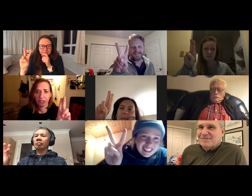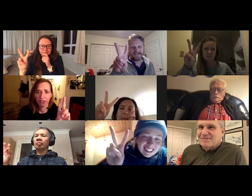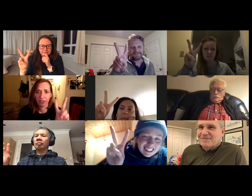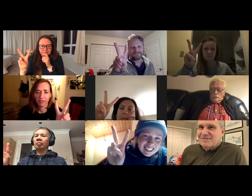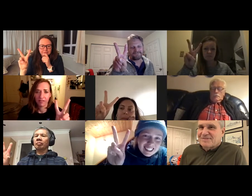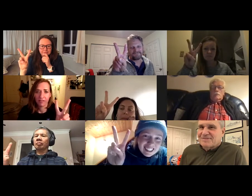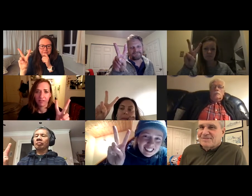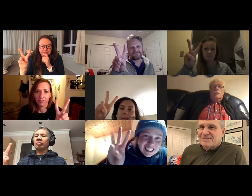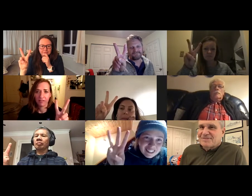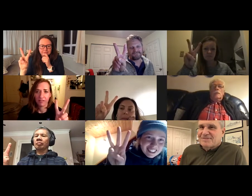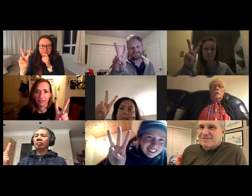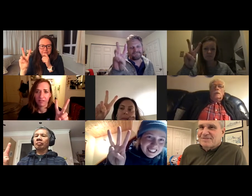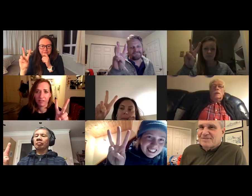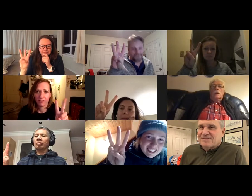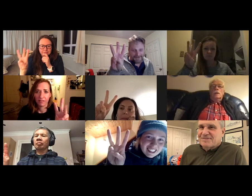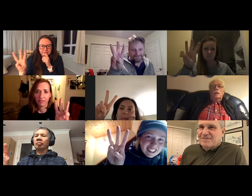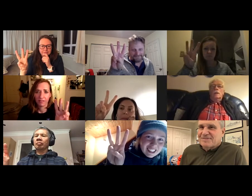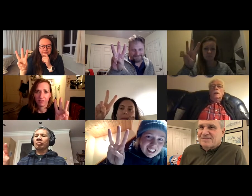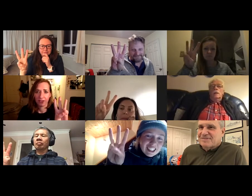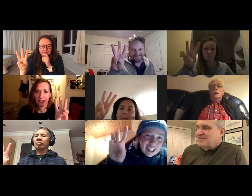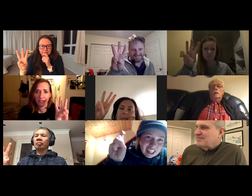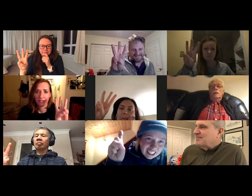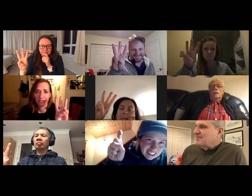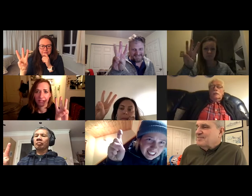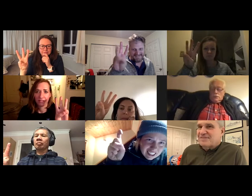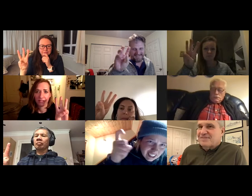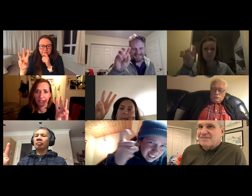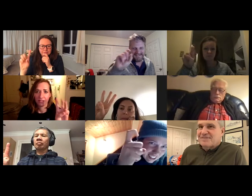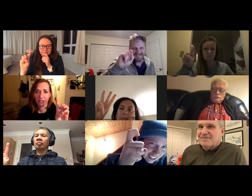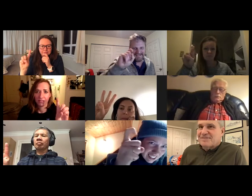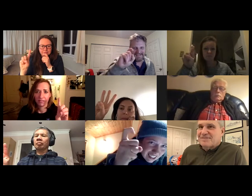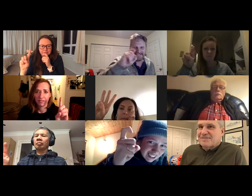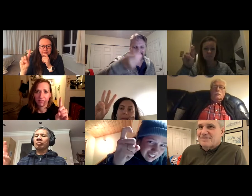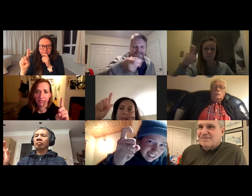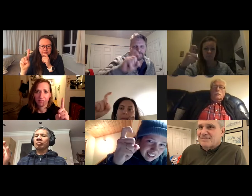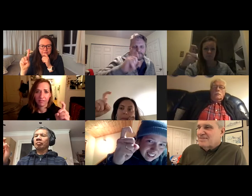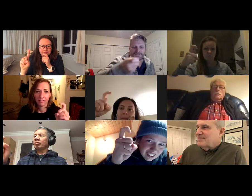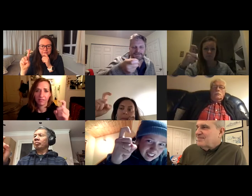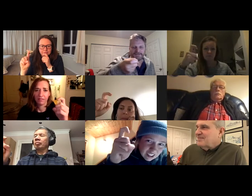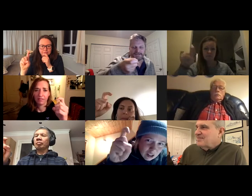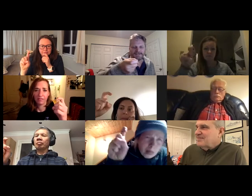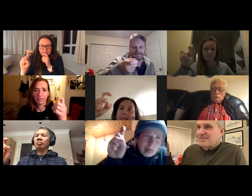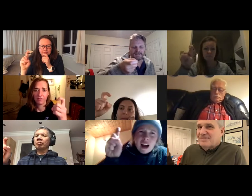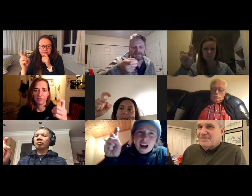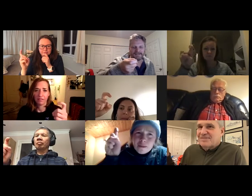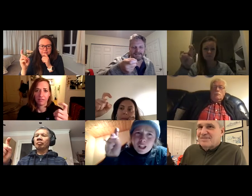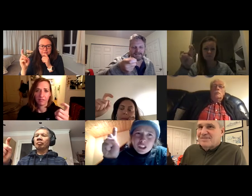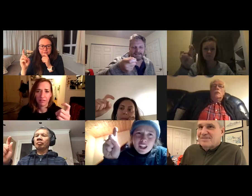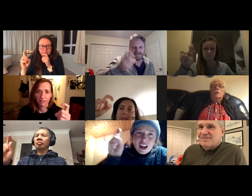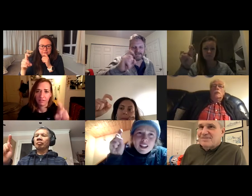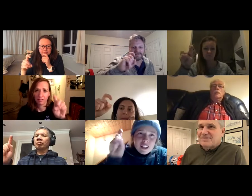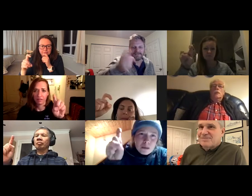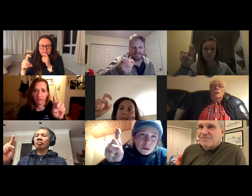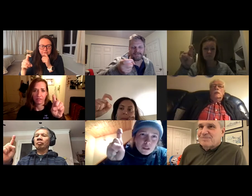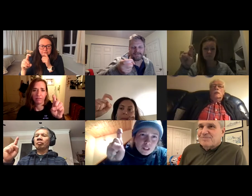V. Yeah. W. Right. X. Looks like this. Does X have a movement to it? I'm not